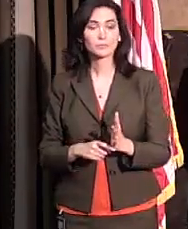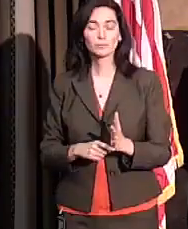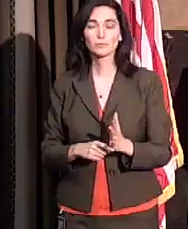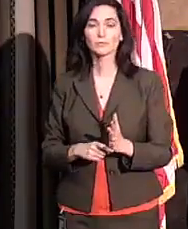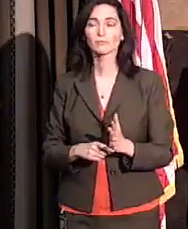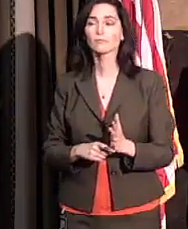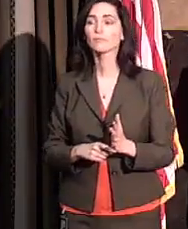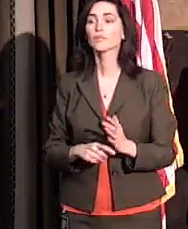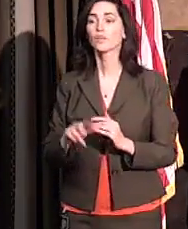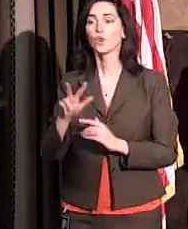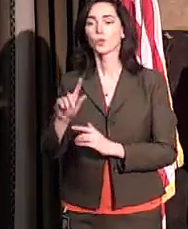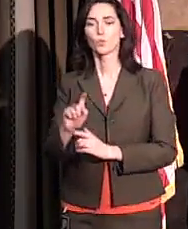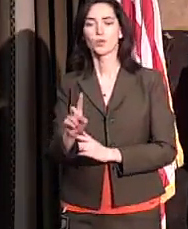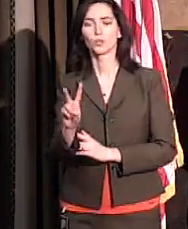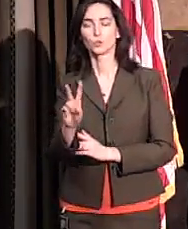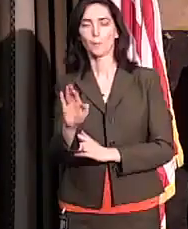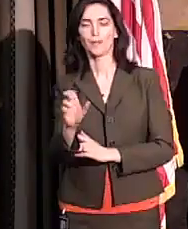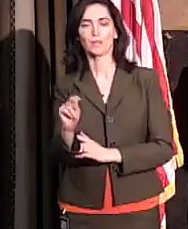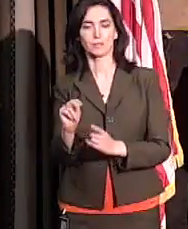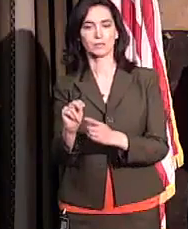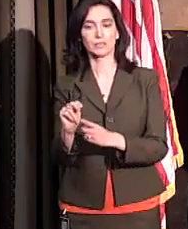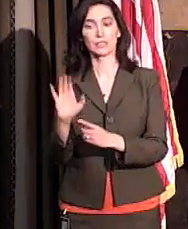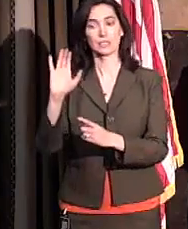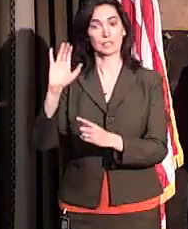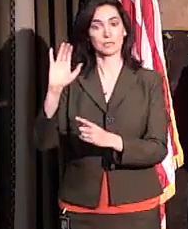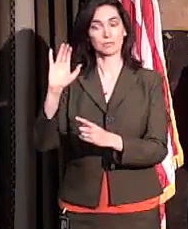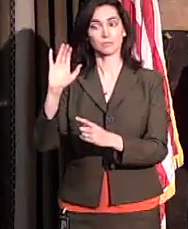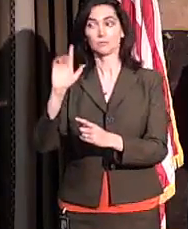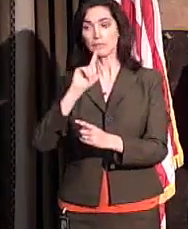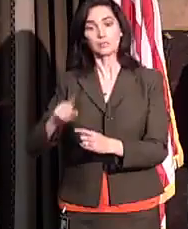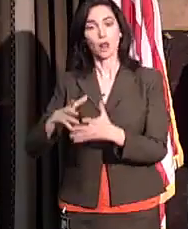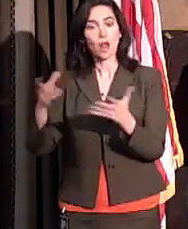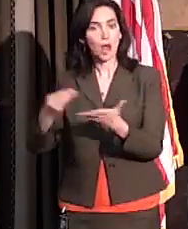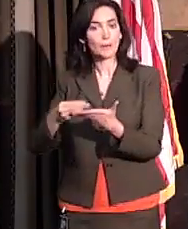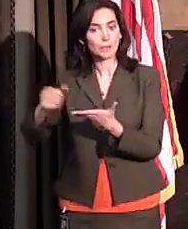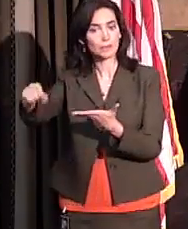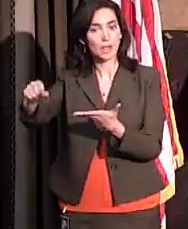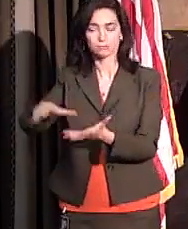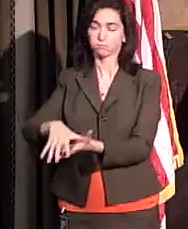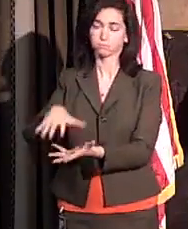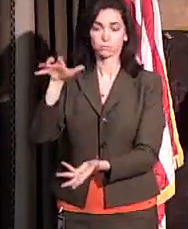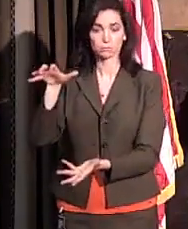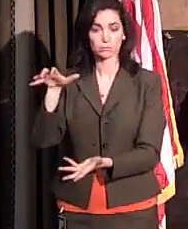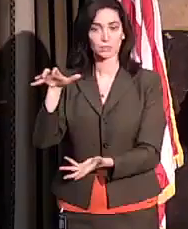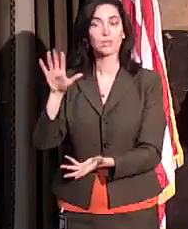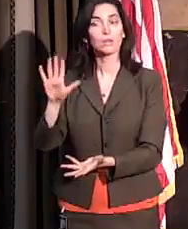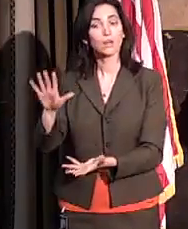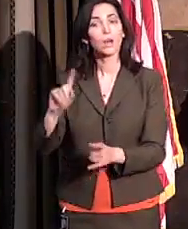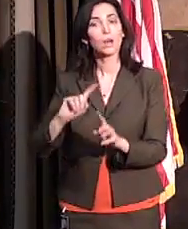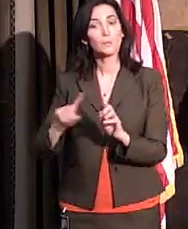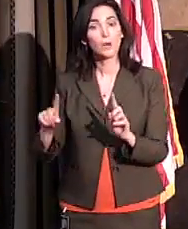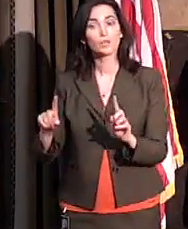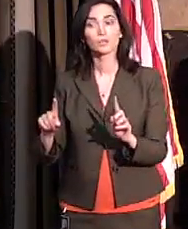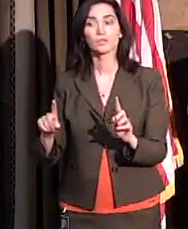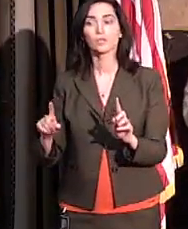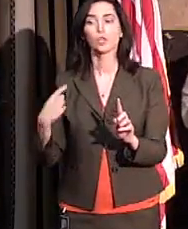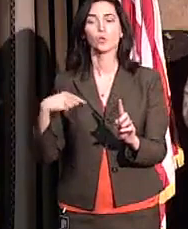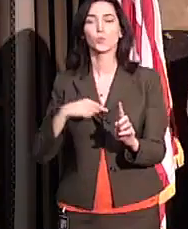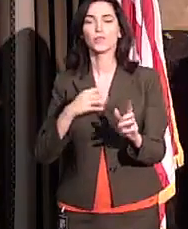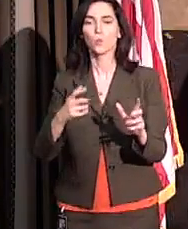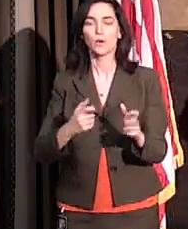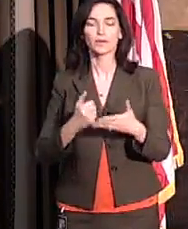though $3.2 billion sounds like, and in fact is, a lot of money, if we wanted to have transformative,